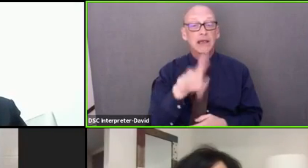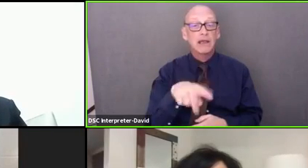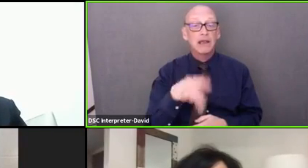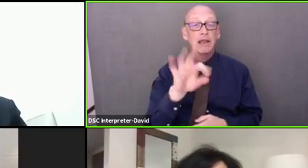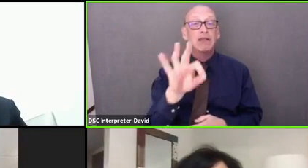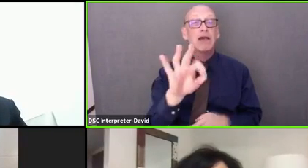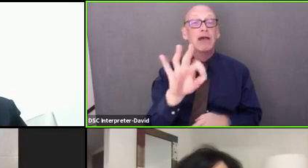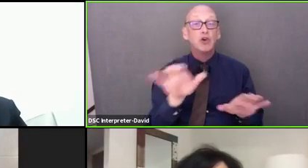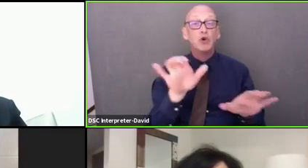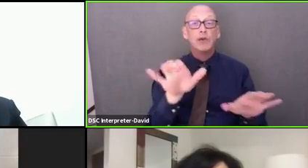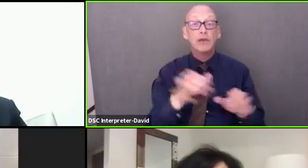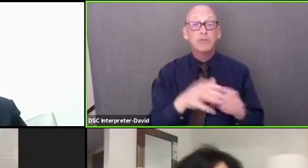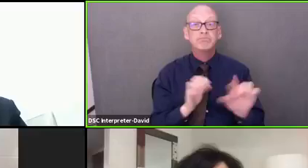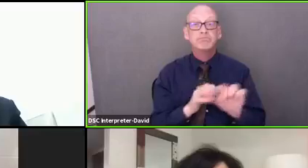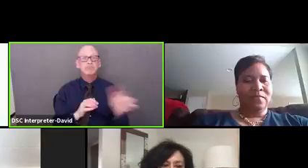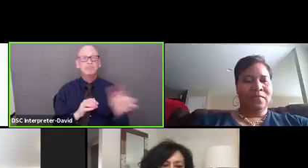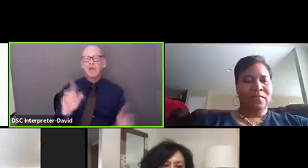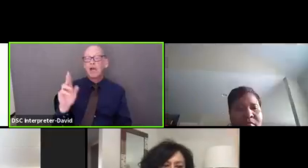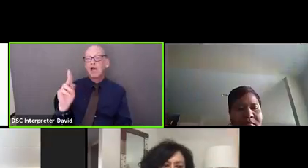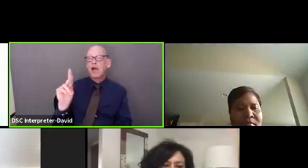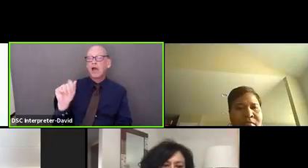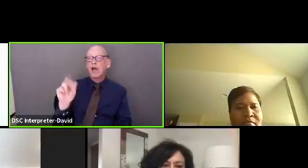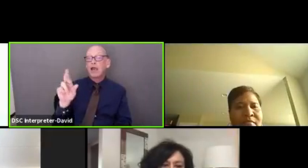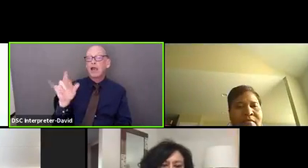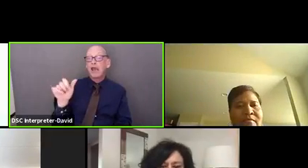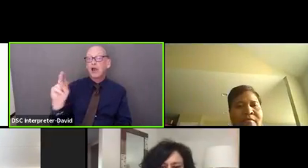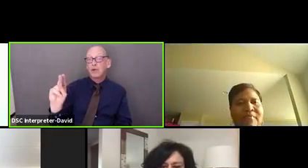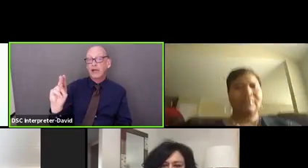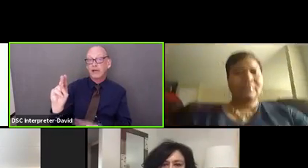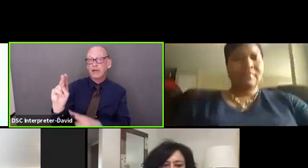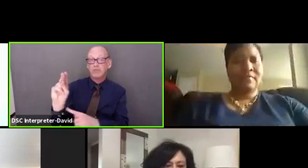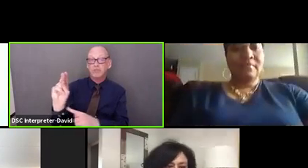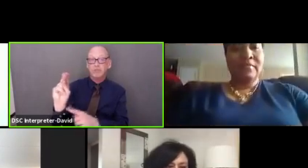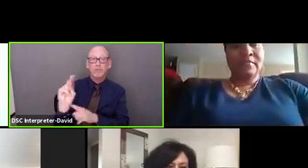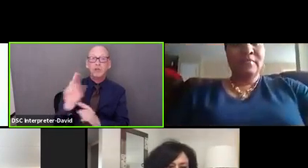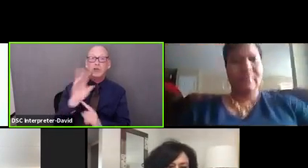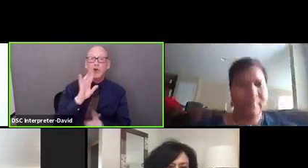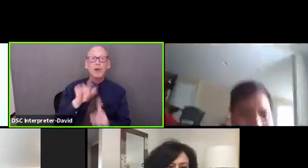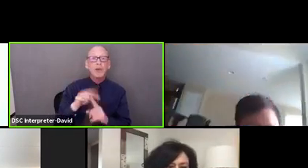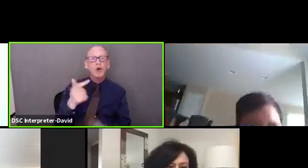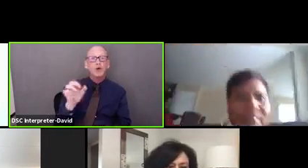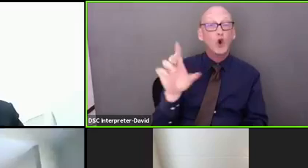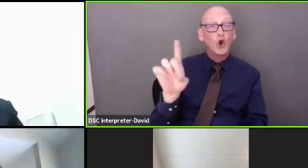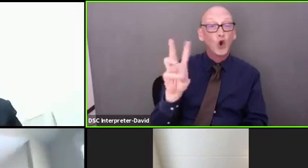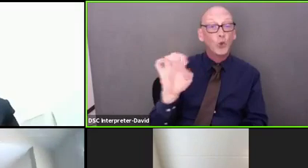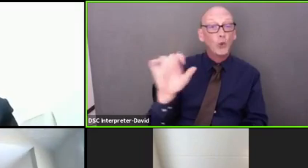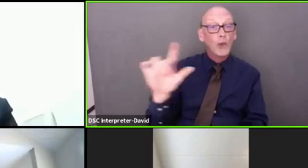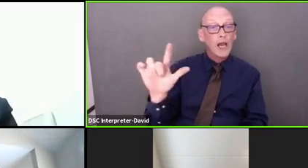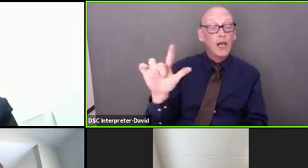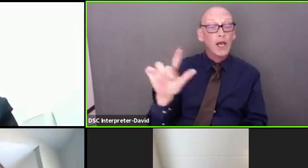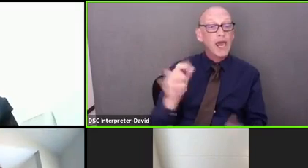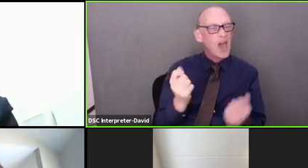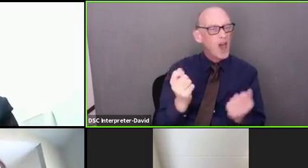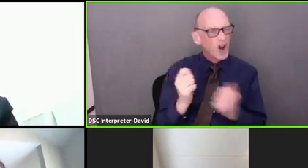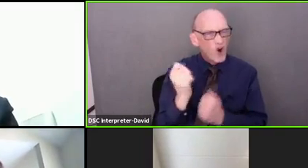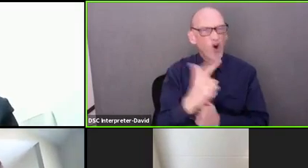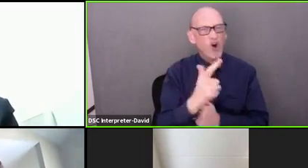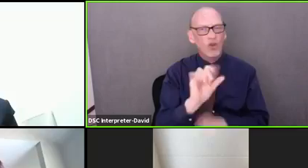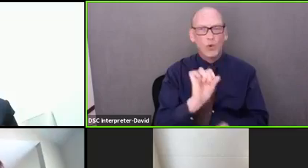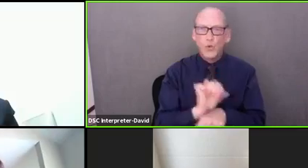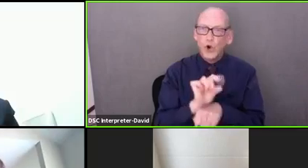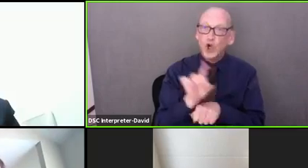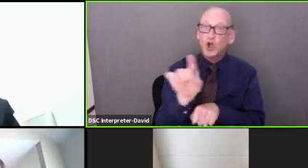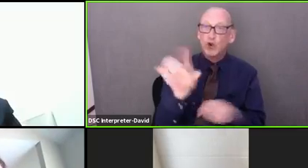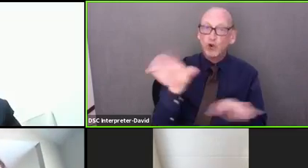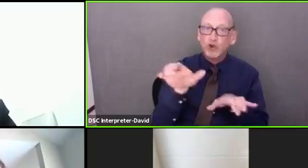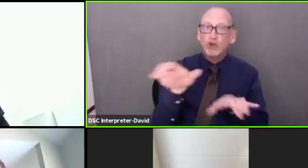shift over to Karen and talk a little bit about, Goodwill and all of the work that you all are doing here